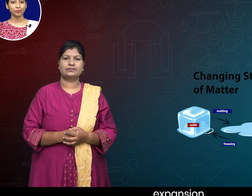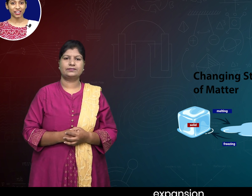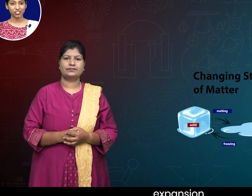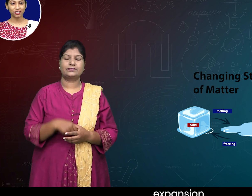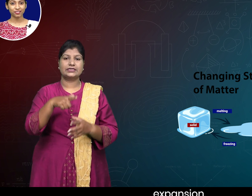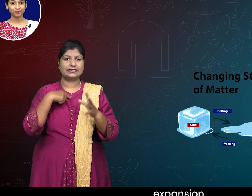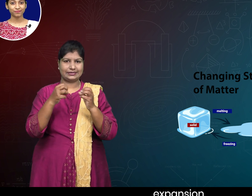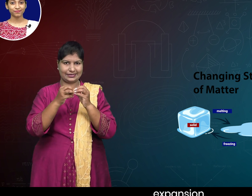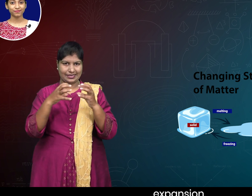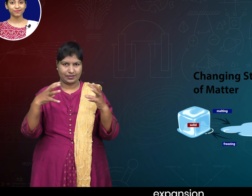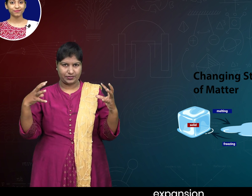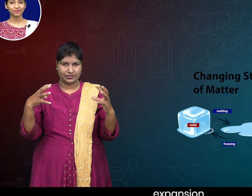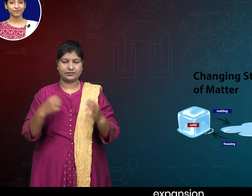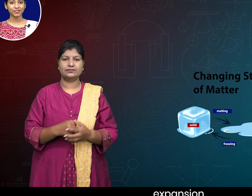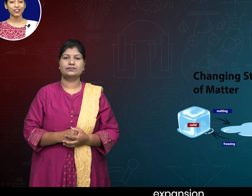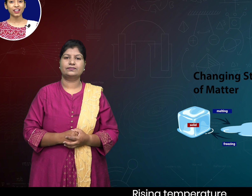expansion,